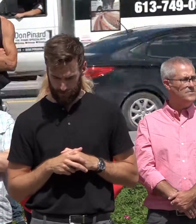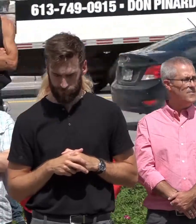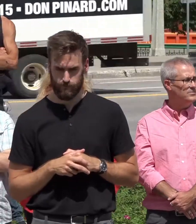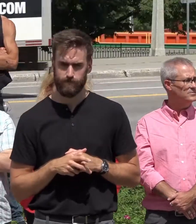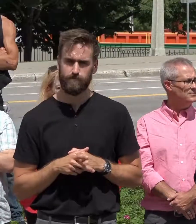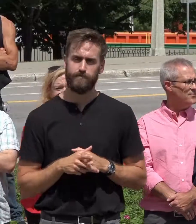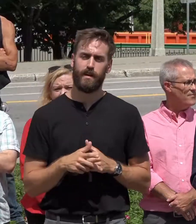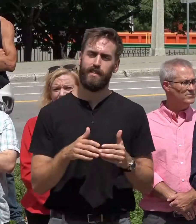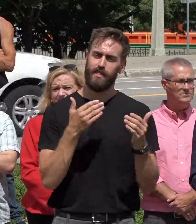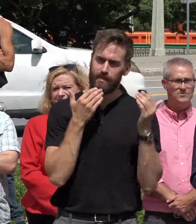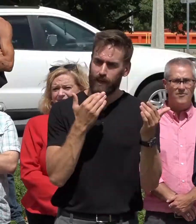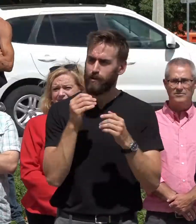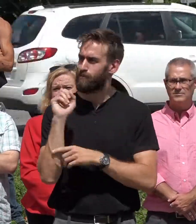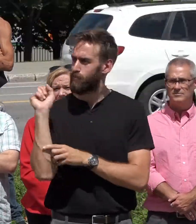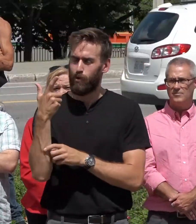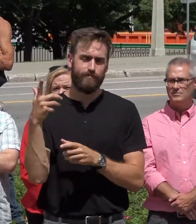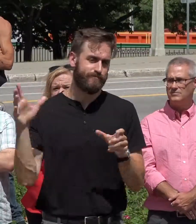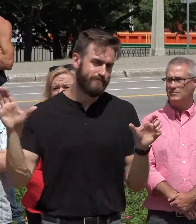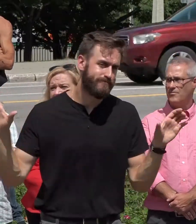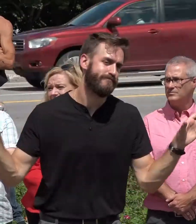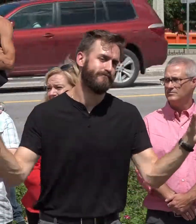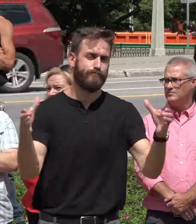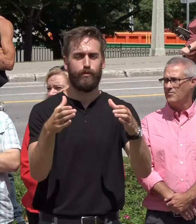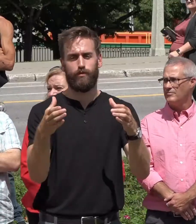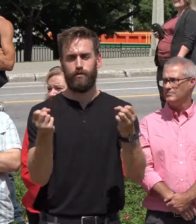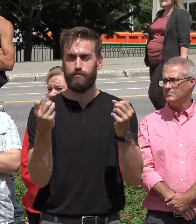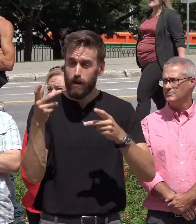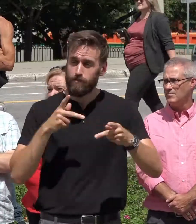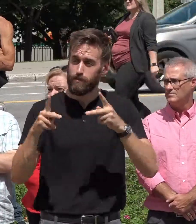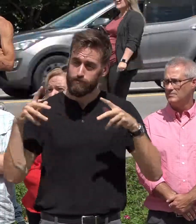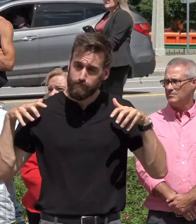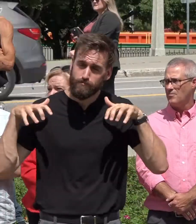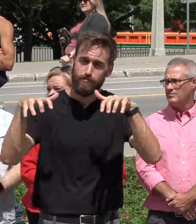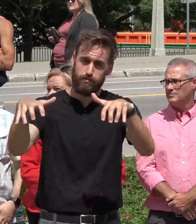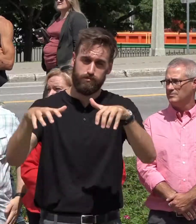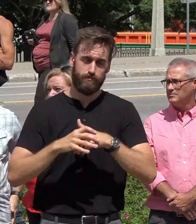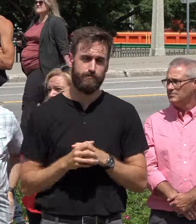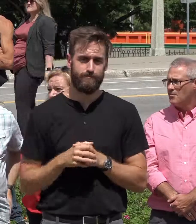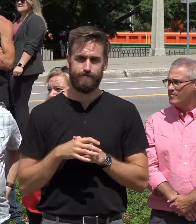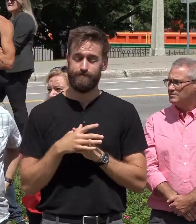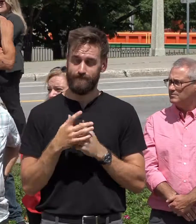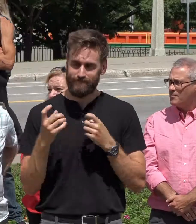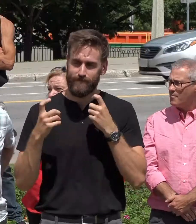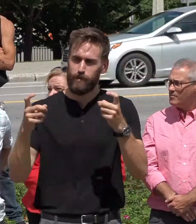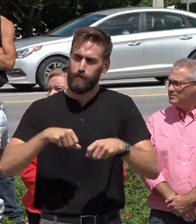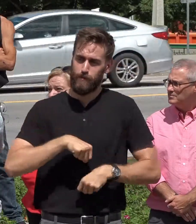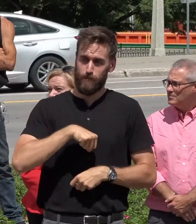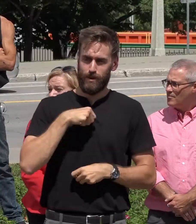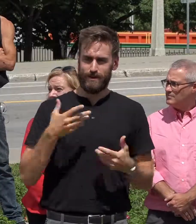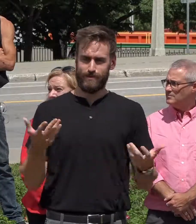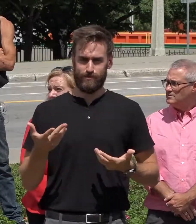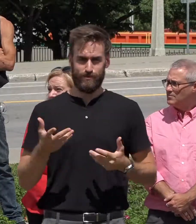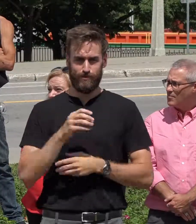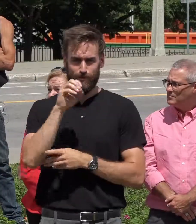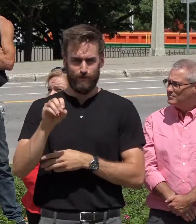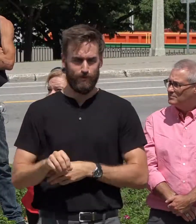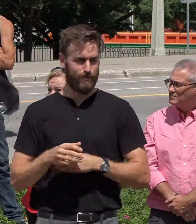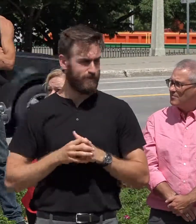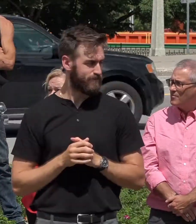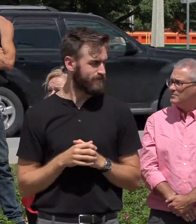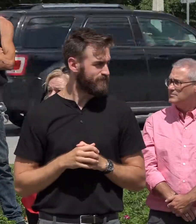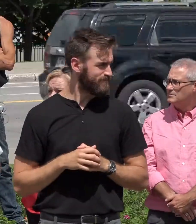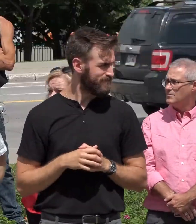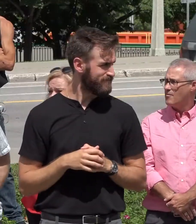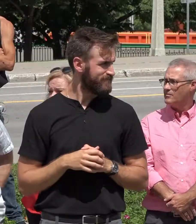you very much for coming out in such large numbers to celebrate Pride. As you heard